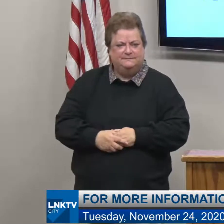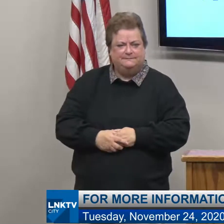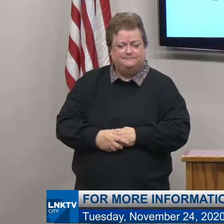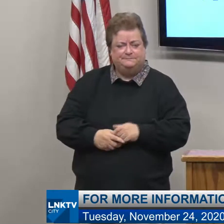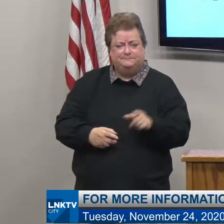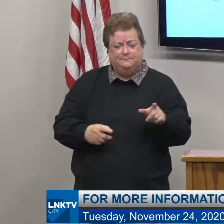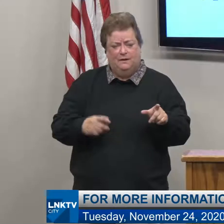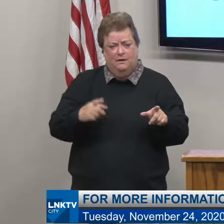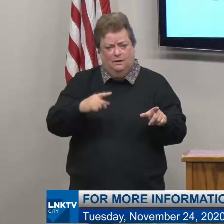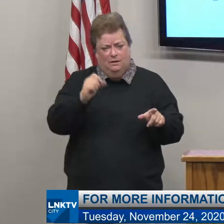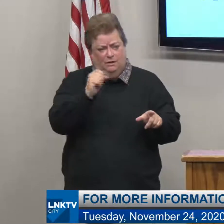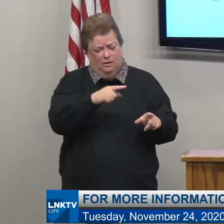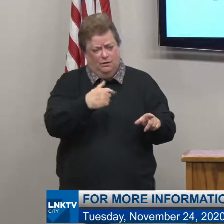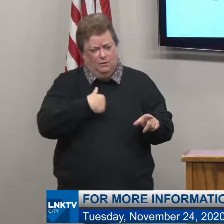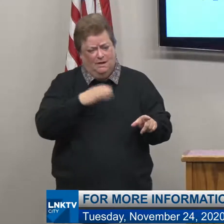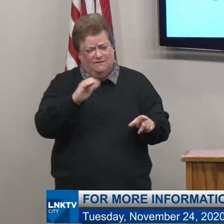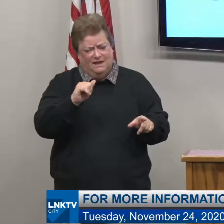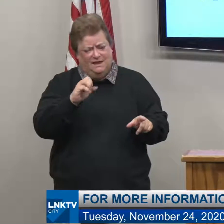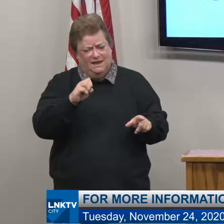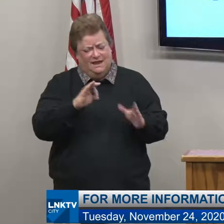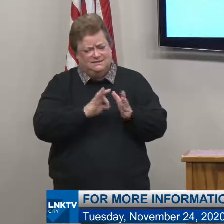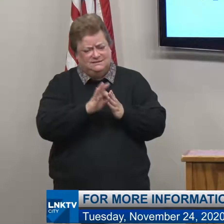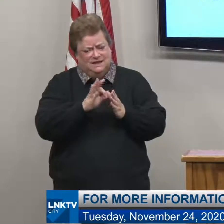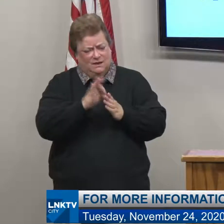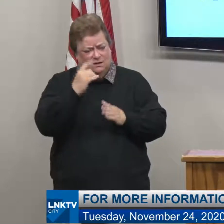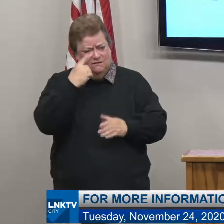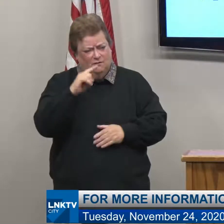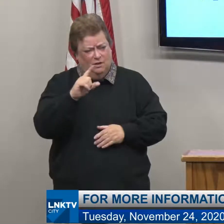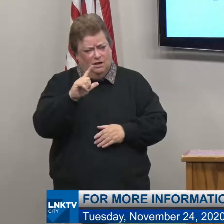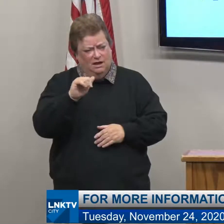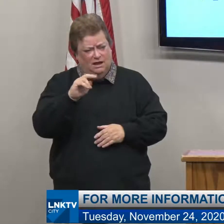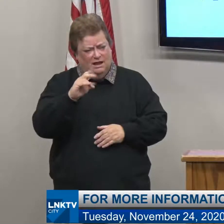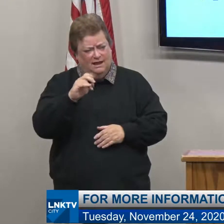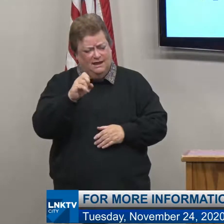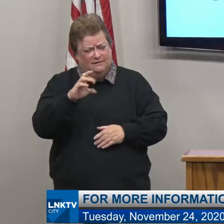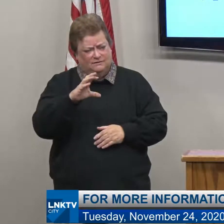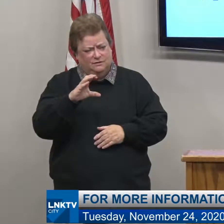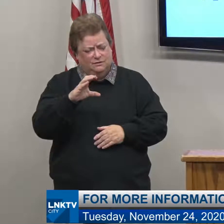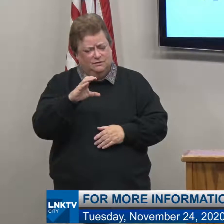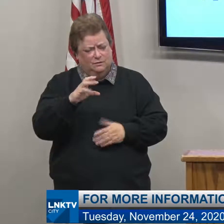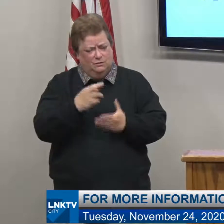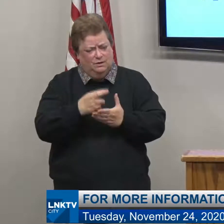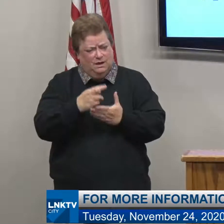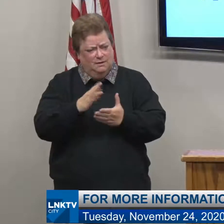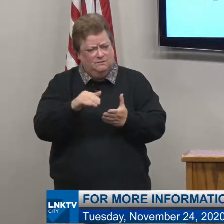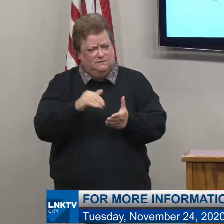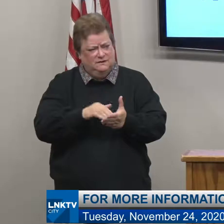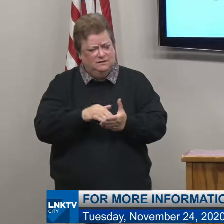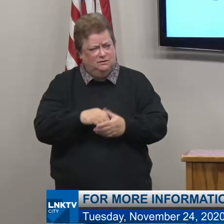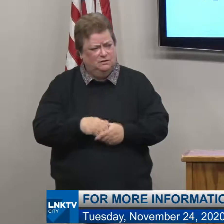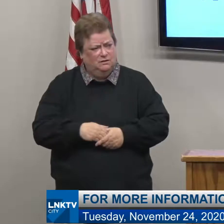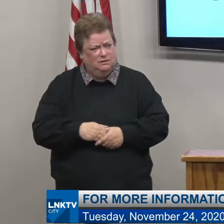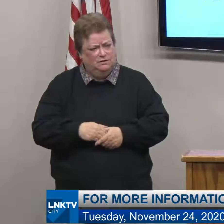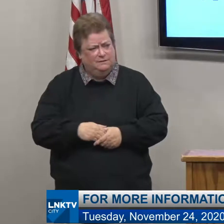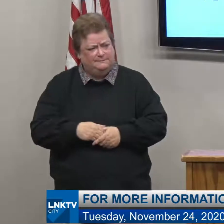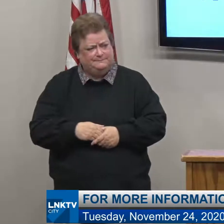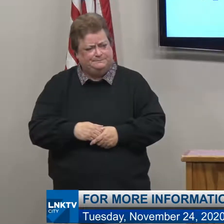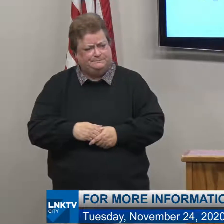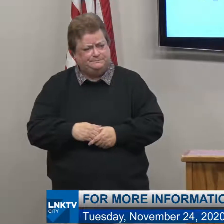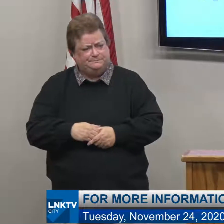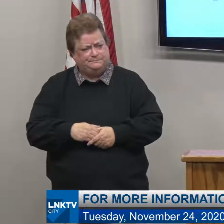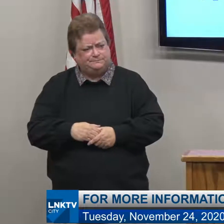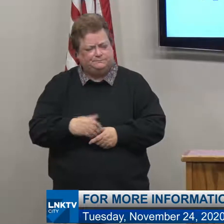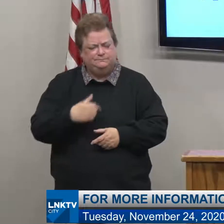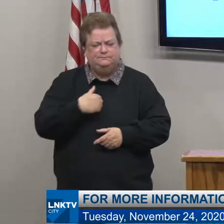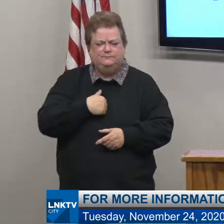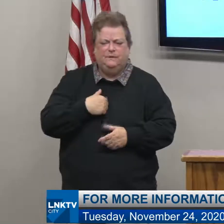Do you have a case count for the Lancaster County or the Lancaster Rehabilitation Center? You know, I want to